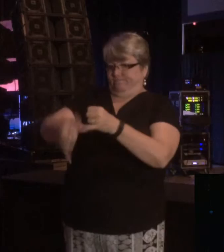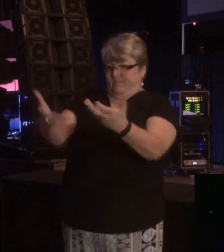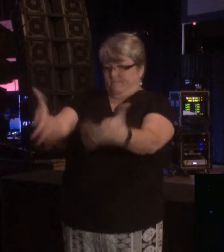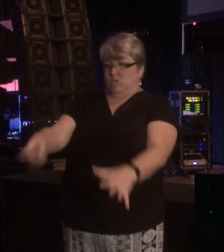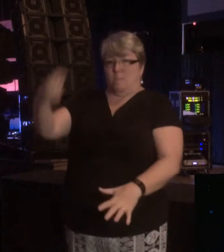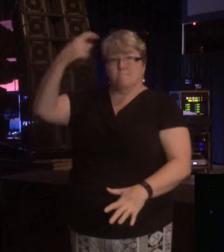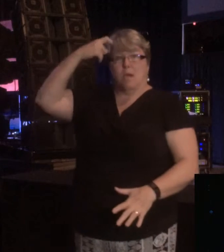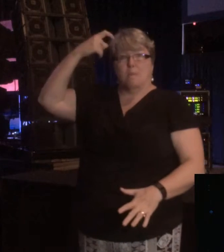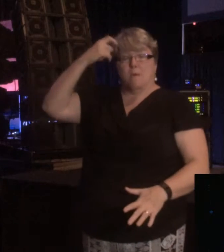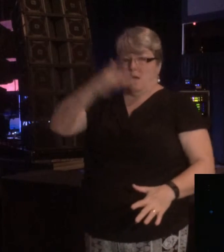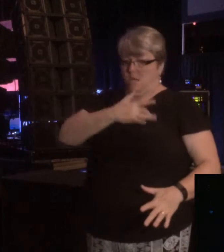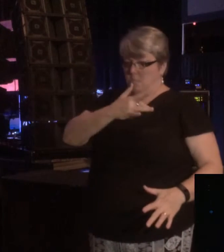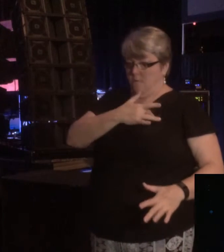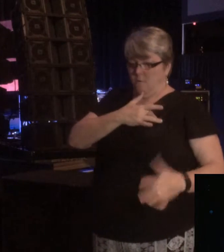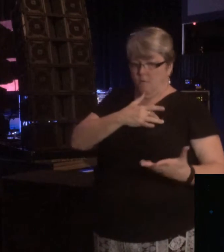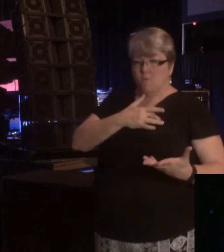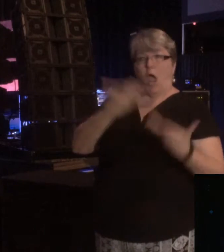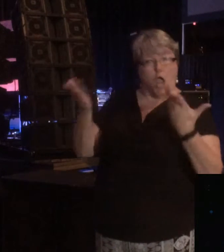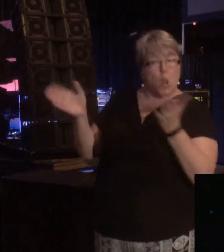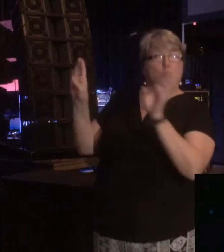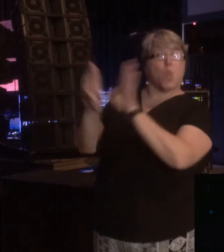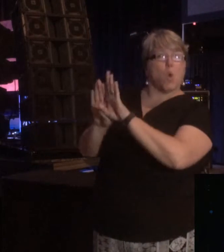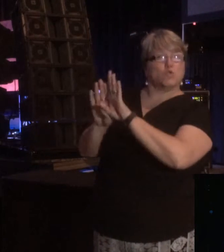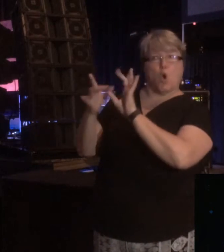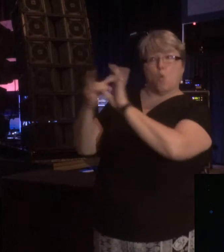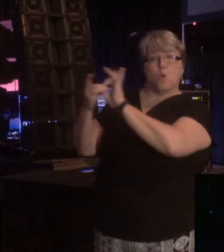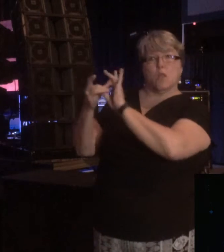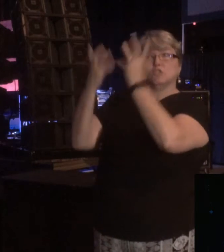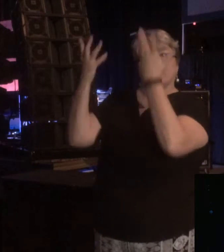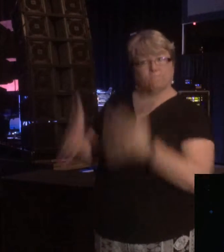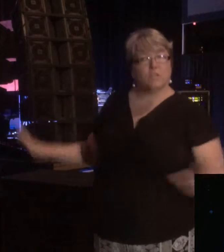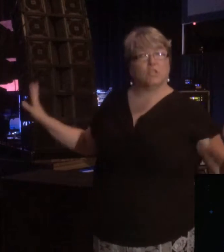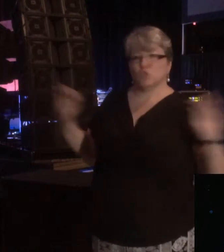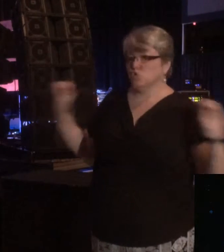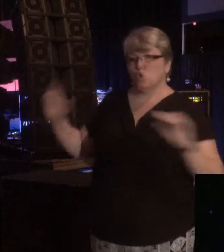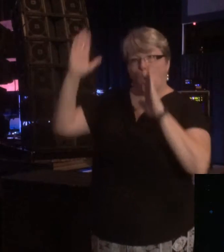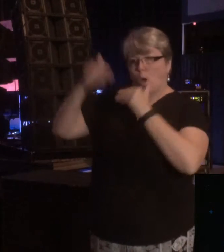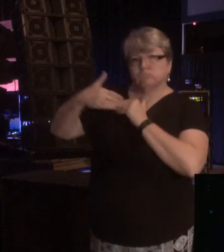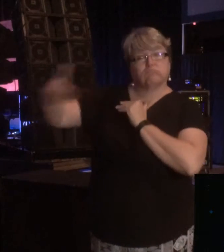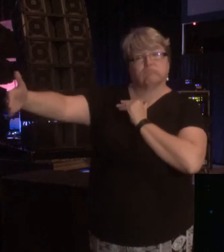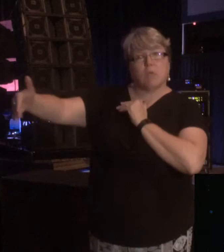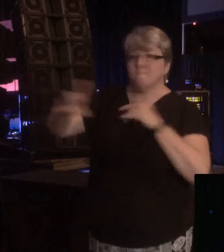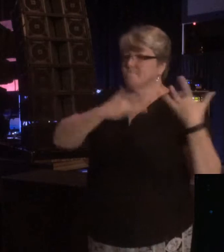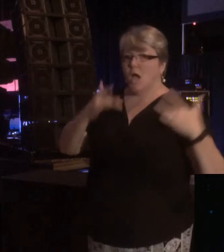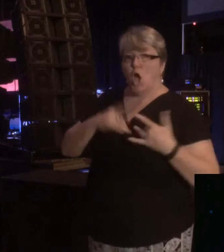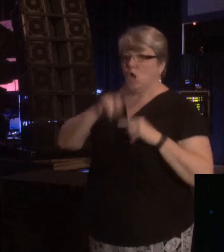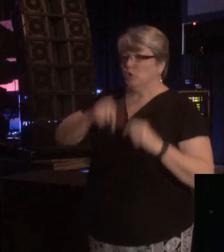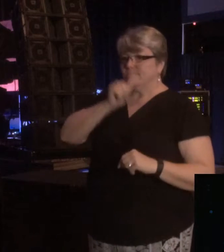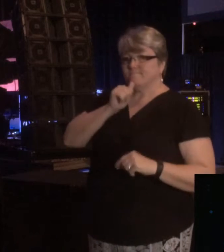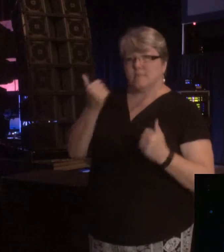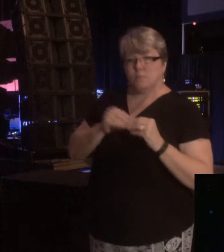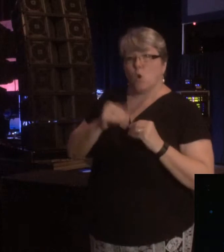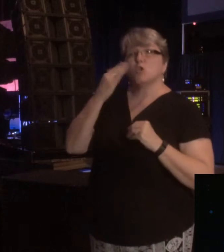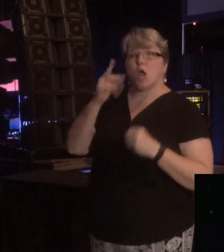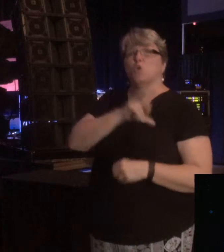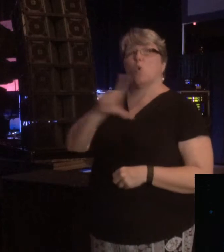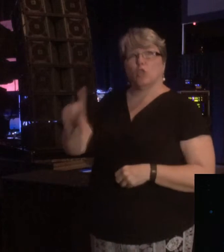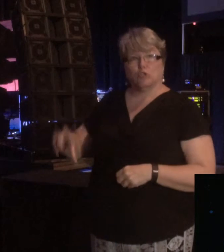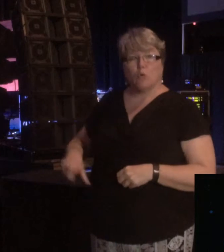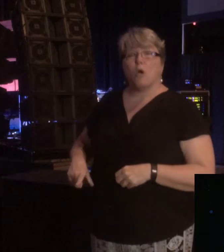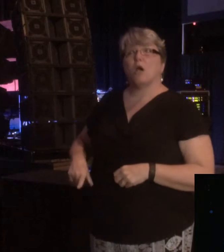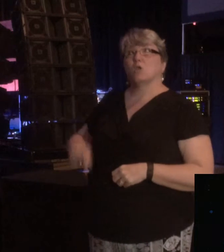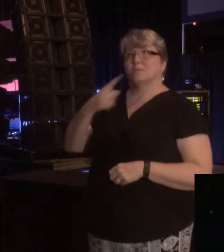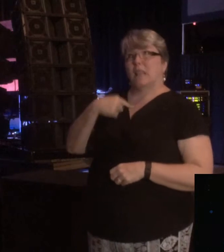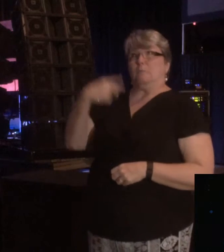go. But thinking about the emotional vulnerability of a marriage, she was in a place where she was ready, and I realized I'm like